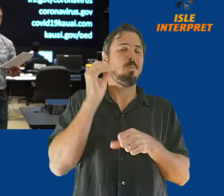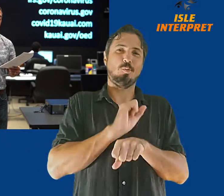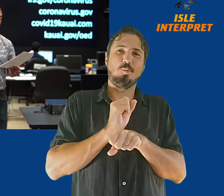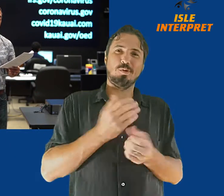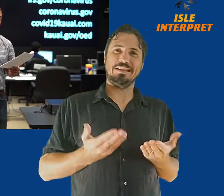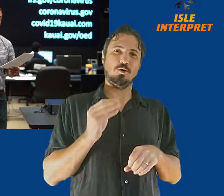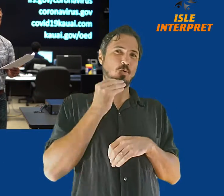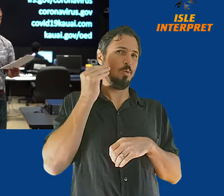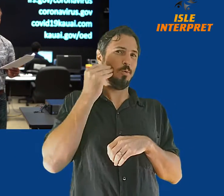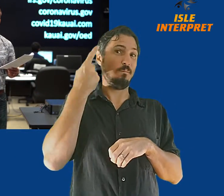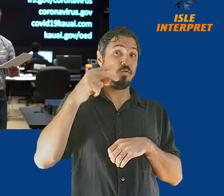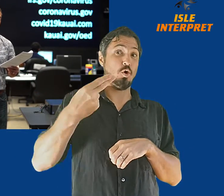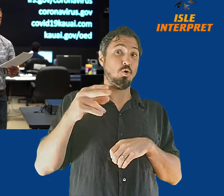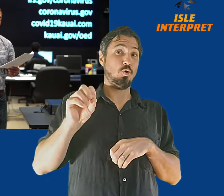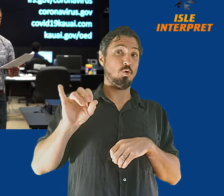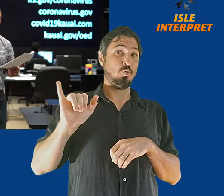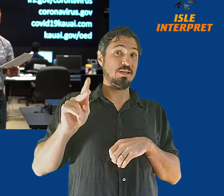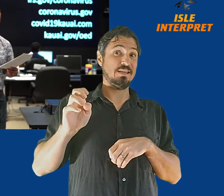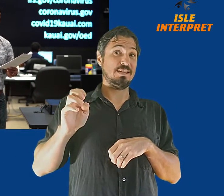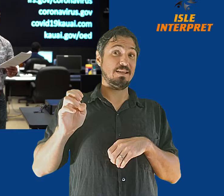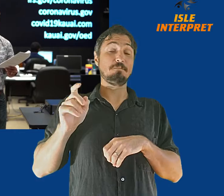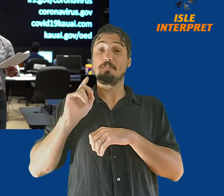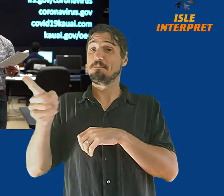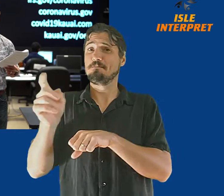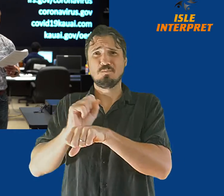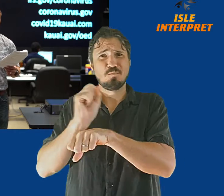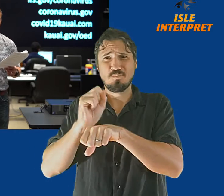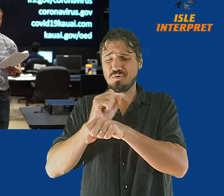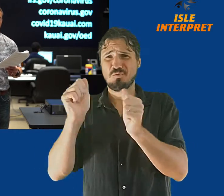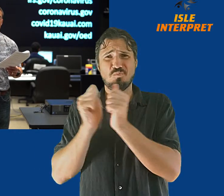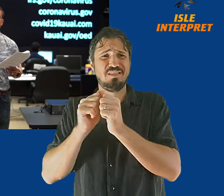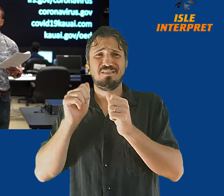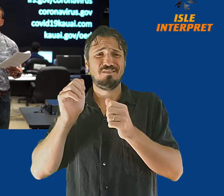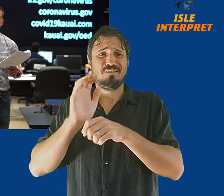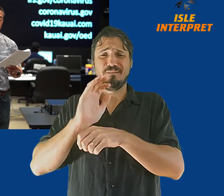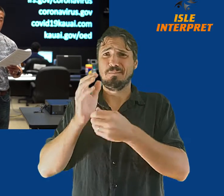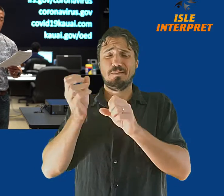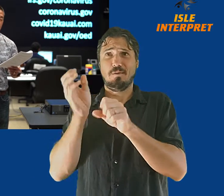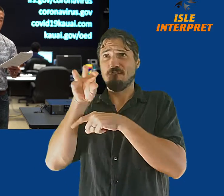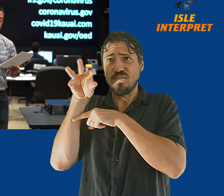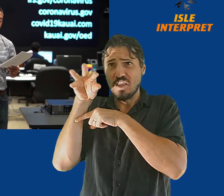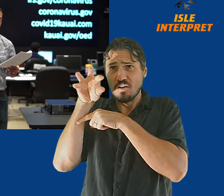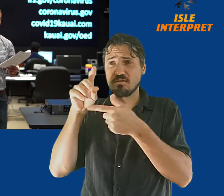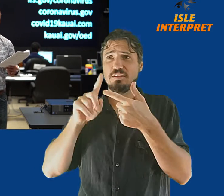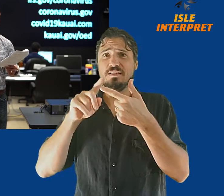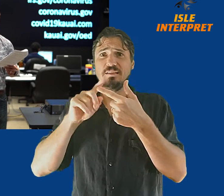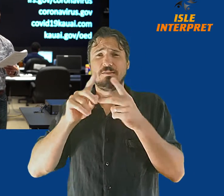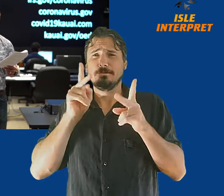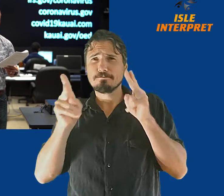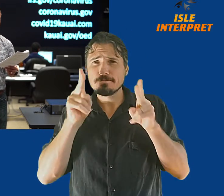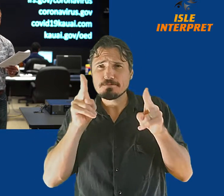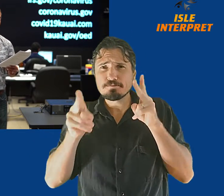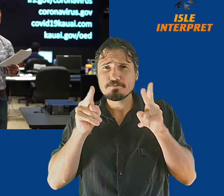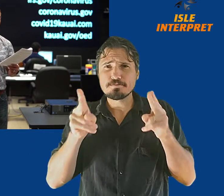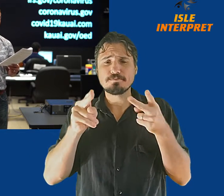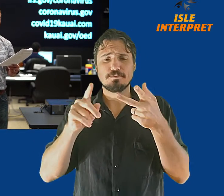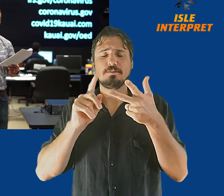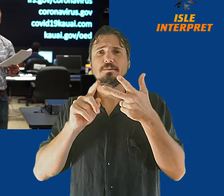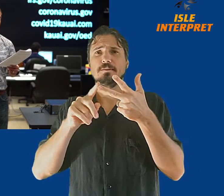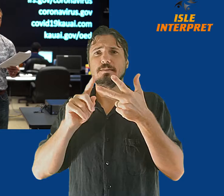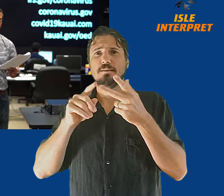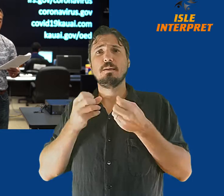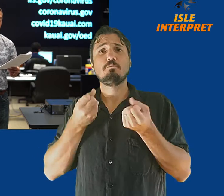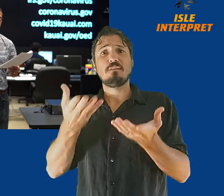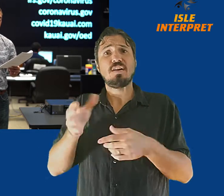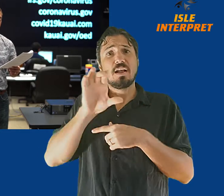videoing, editing, and captioning is why we are able to communicate to all of you so readily. We want to extend a big mahalo